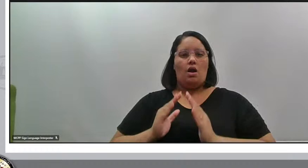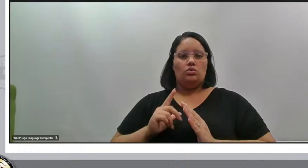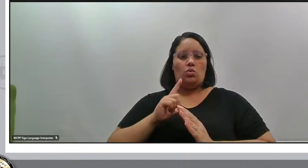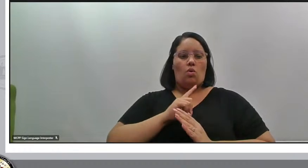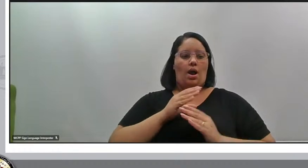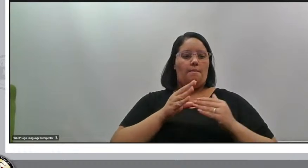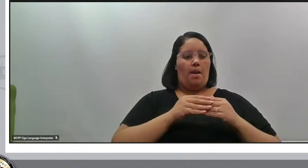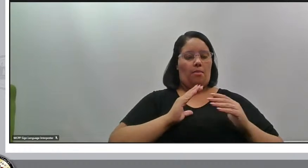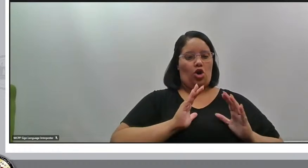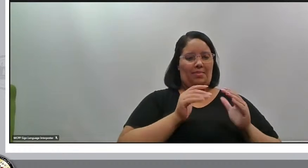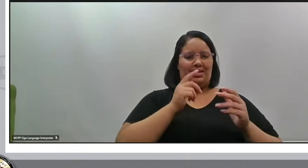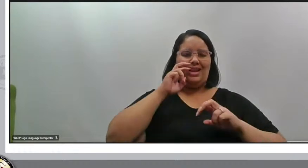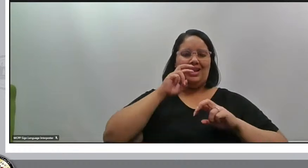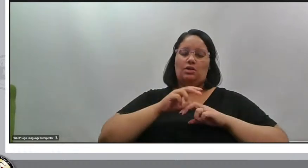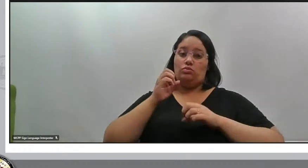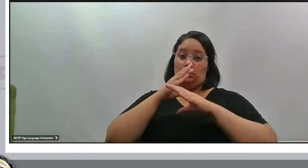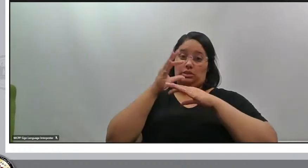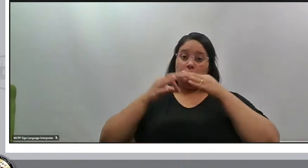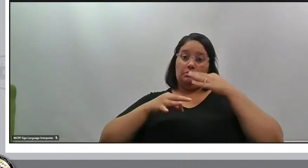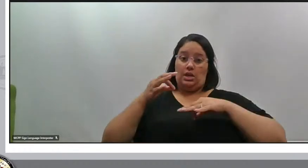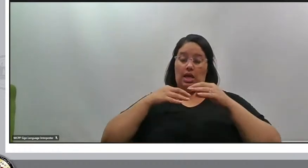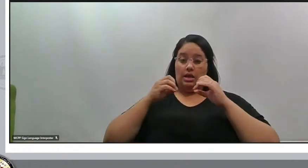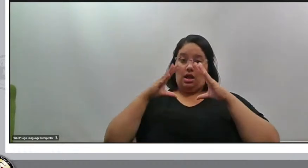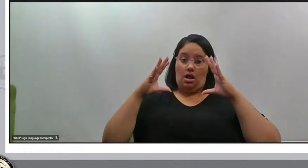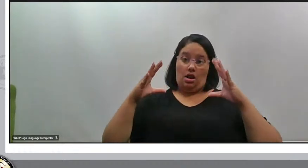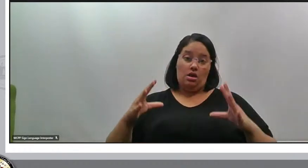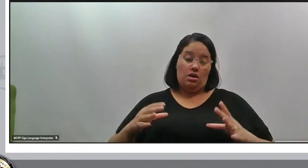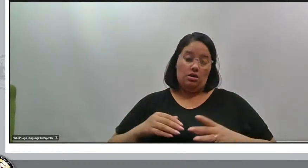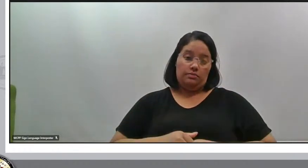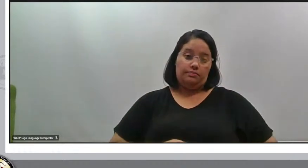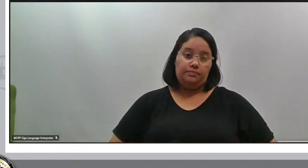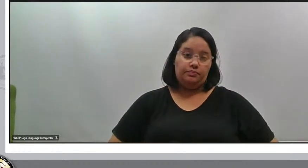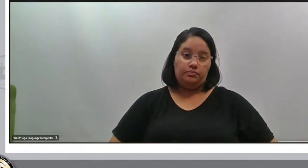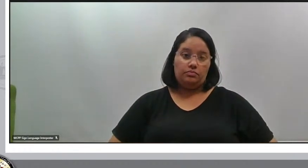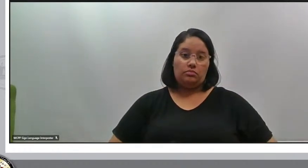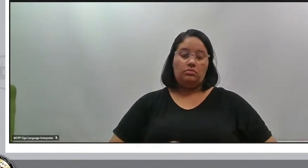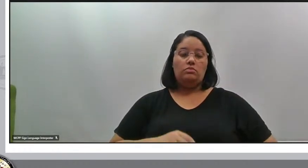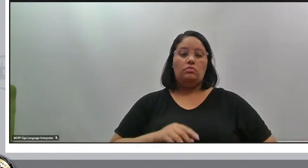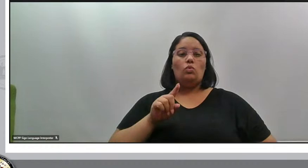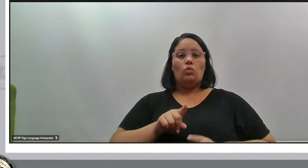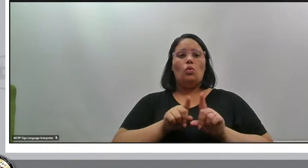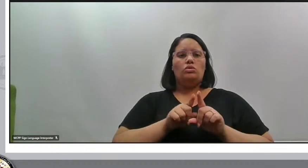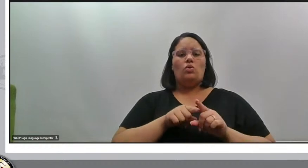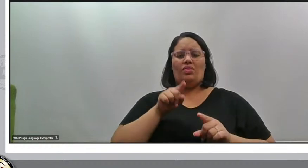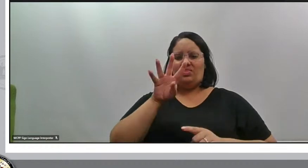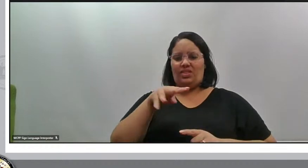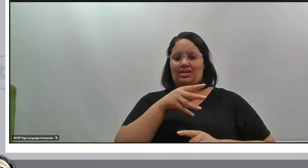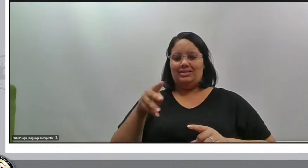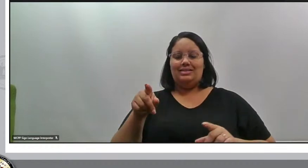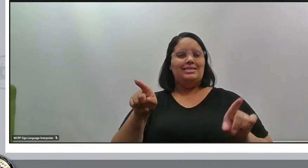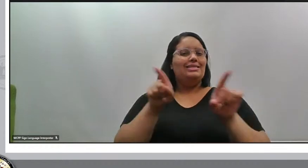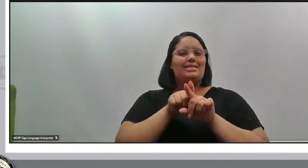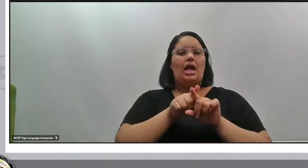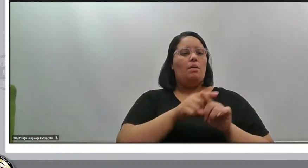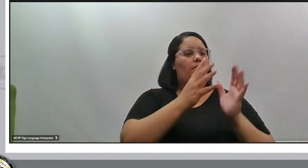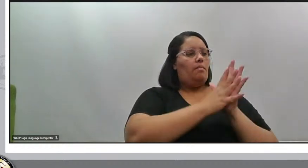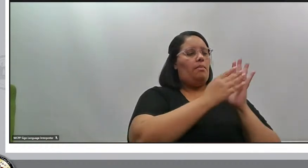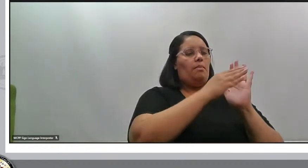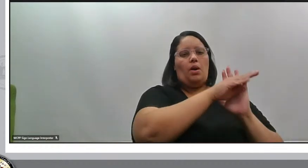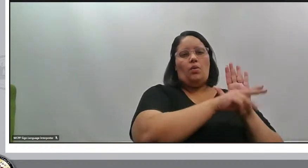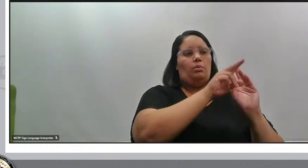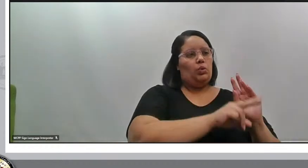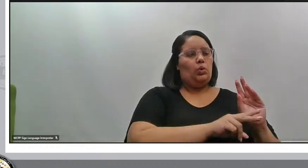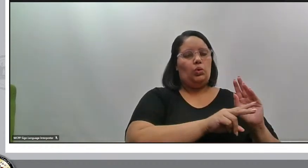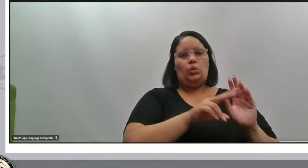committees, if that could just be explained. I also note that this is verbatim the same as for Program 2 and for Program